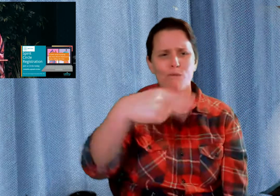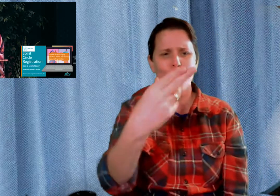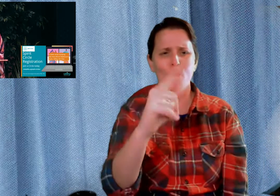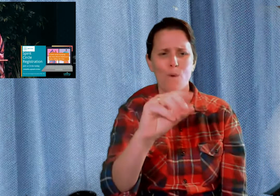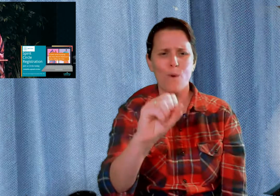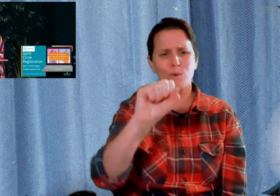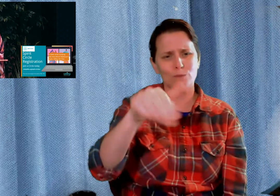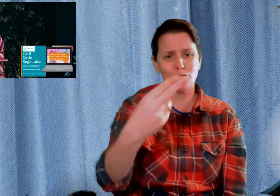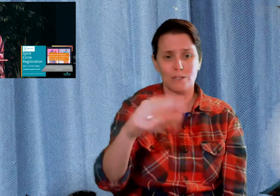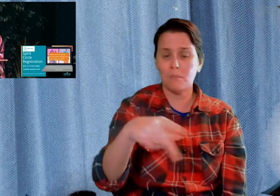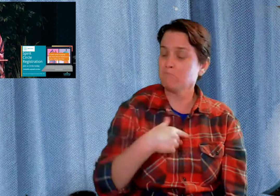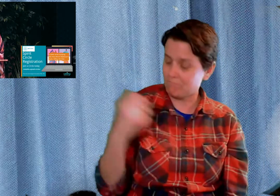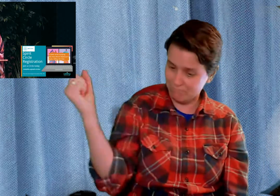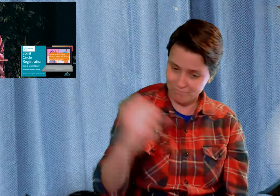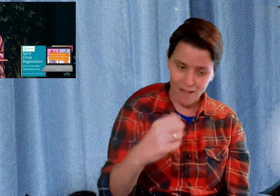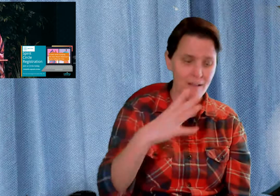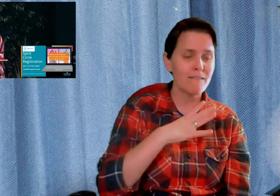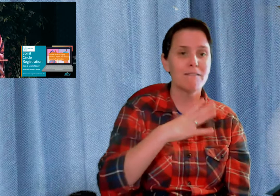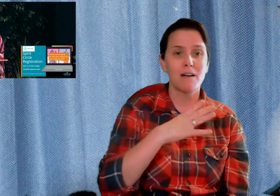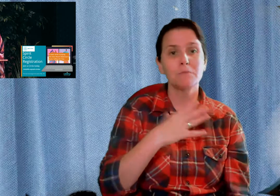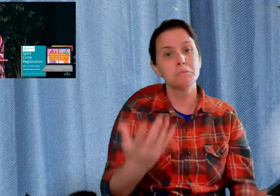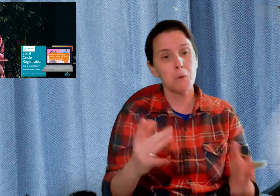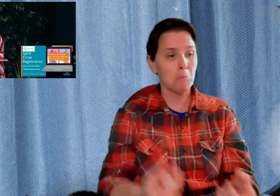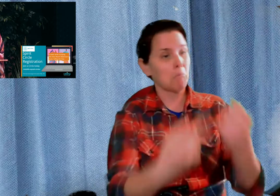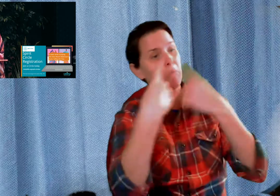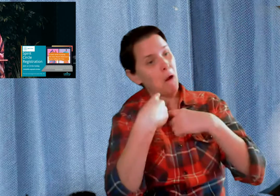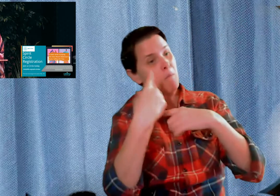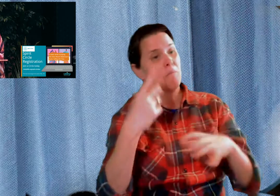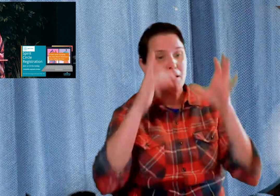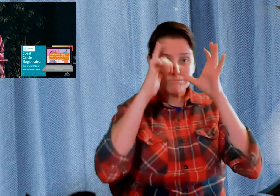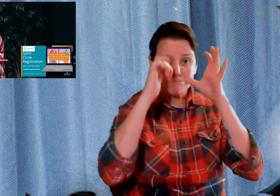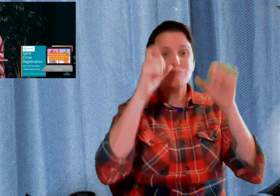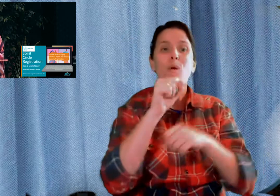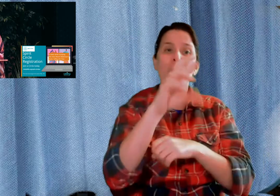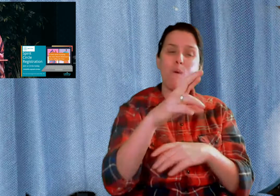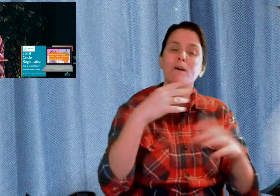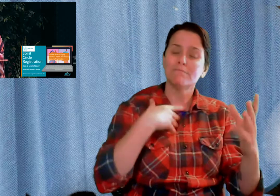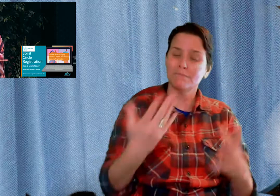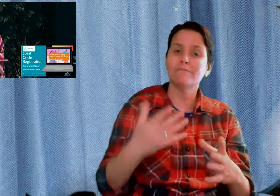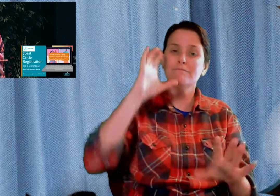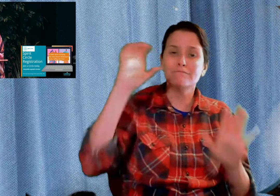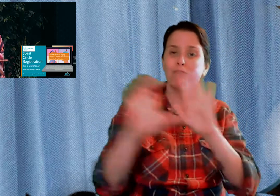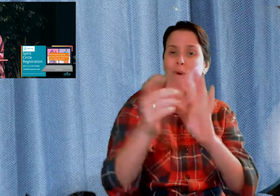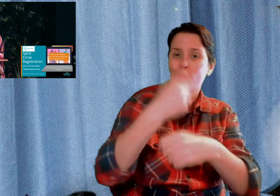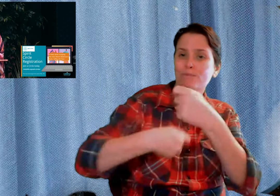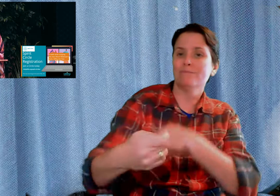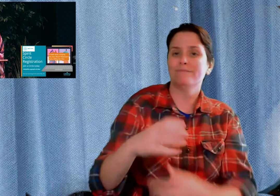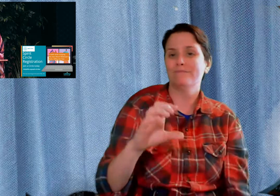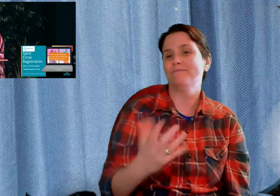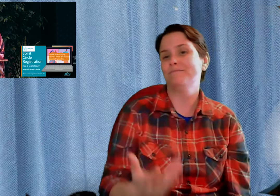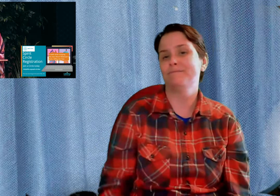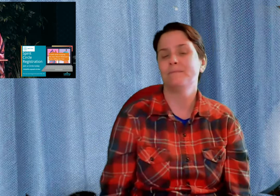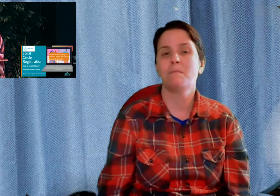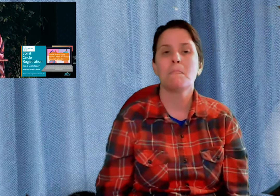diving deeper into Reverend Eliza's book, Falling into Ease, which is the topic of her message today. You can find a group to join